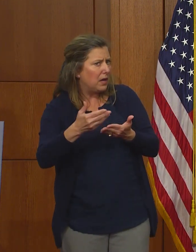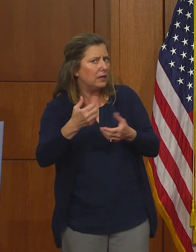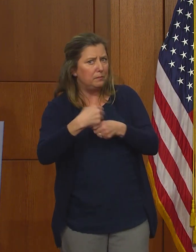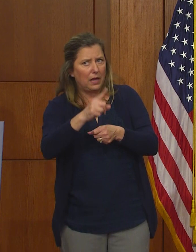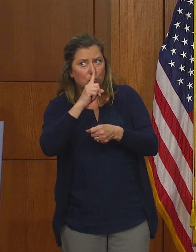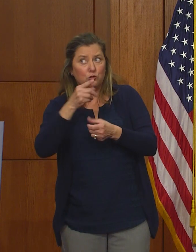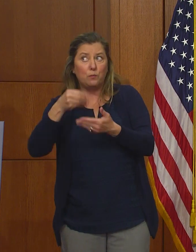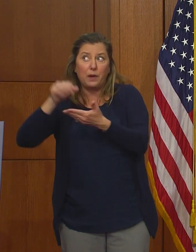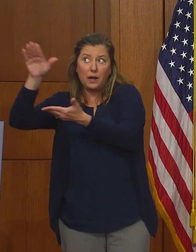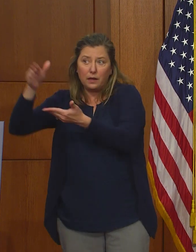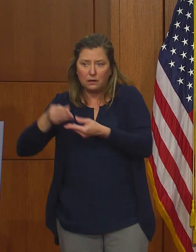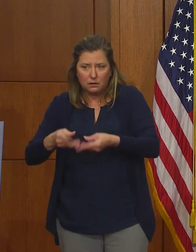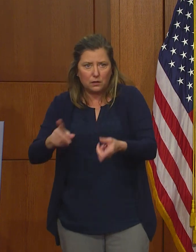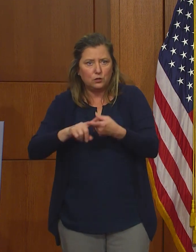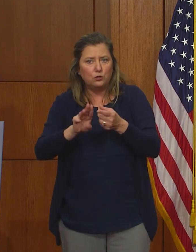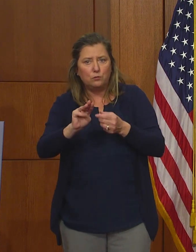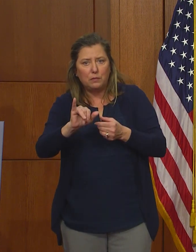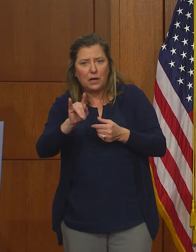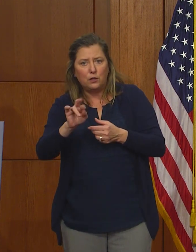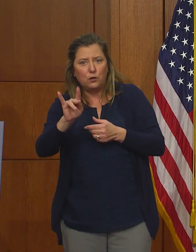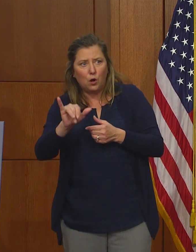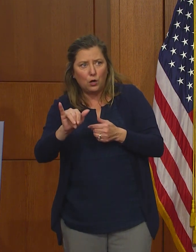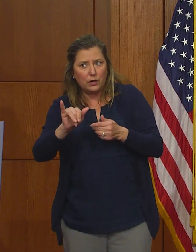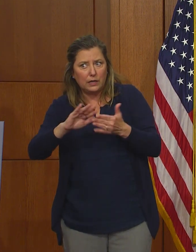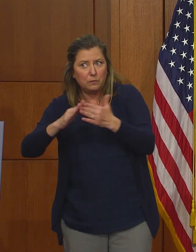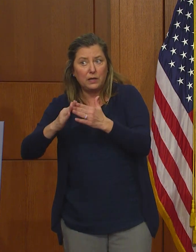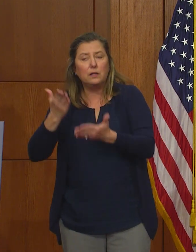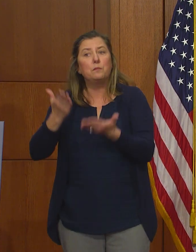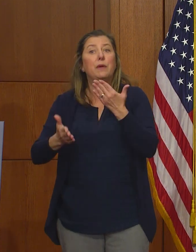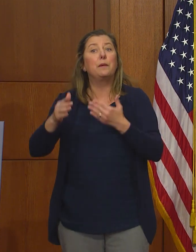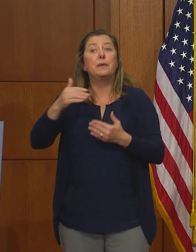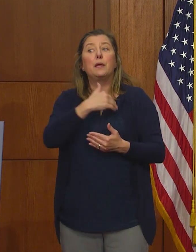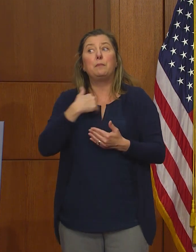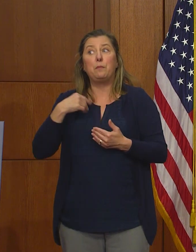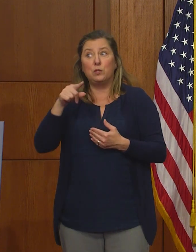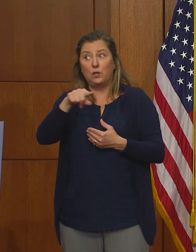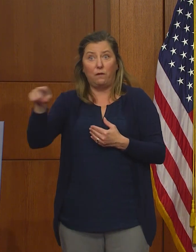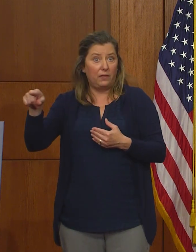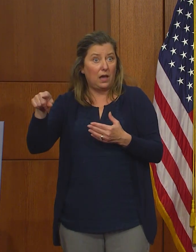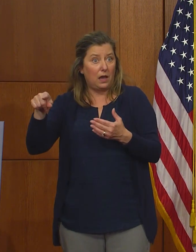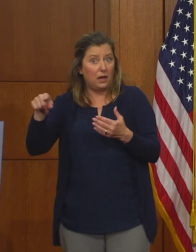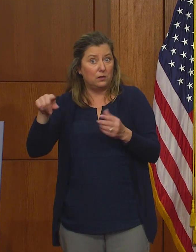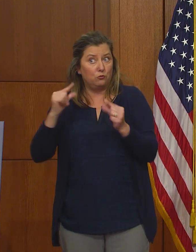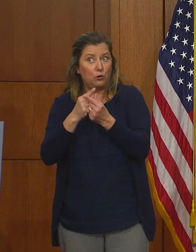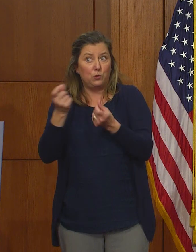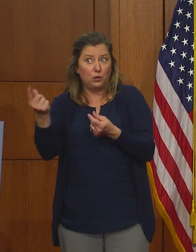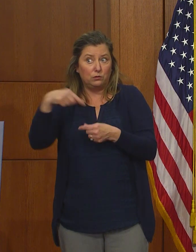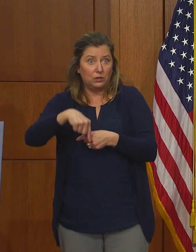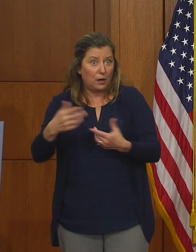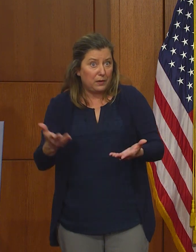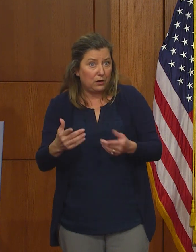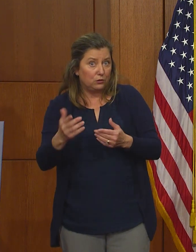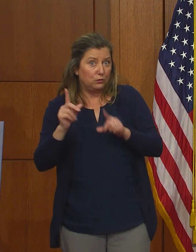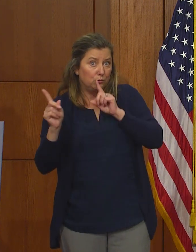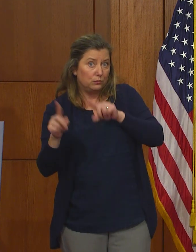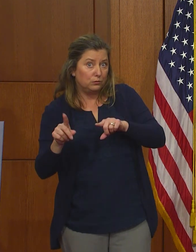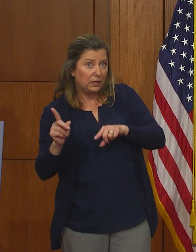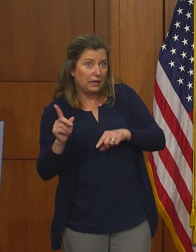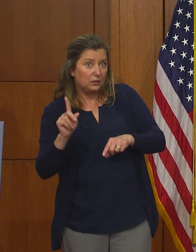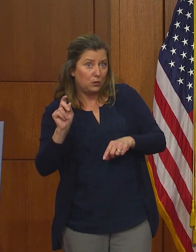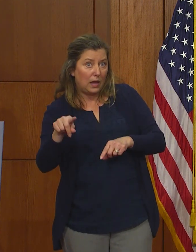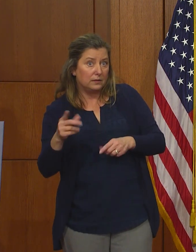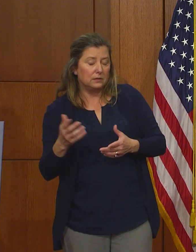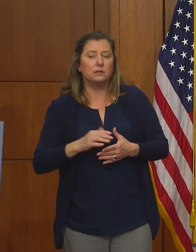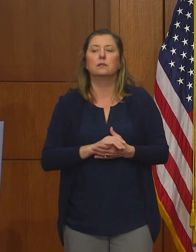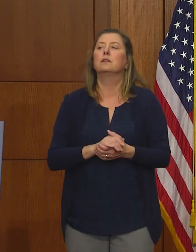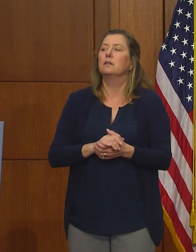that the funding gets to the minority community, and could maybe members of that group be at this conference to take questions? Wonderful. We've certainly taken note of that. I would say